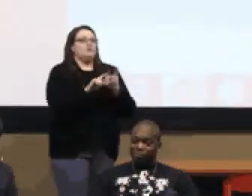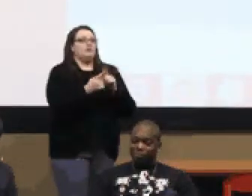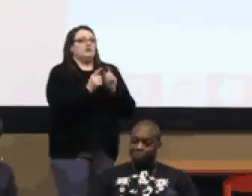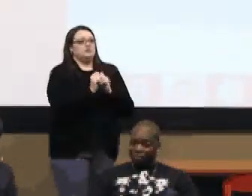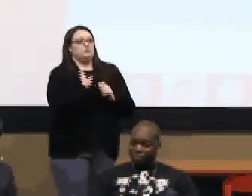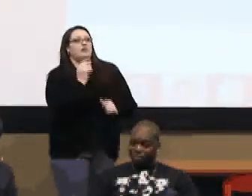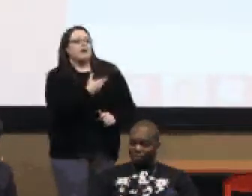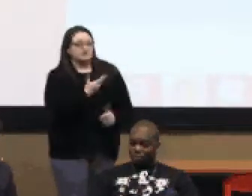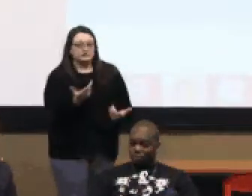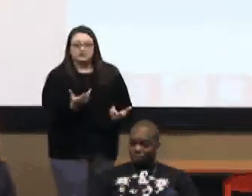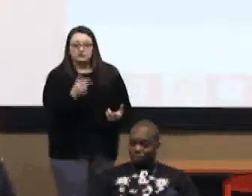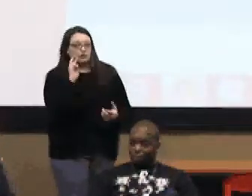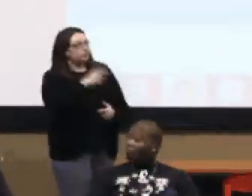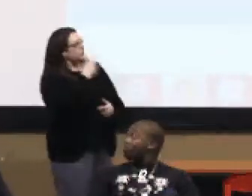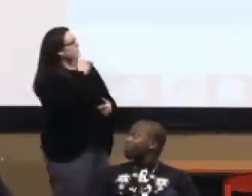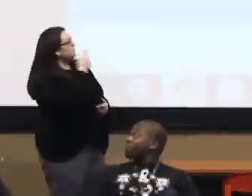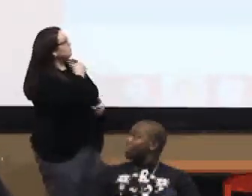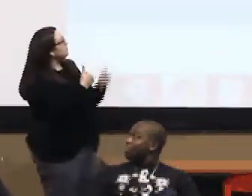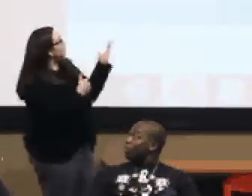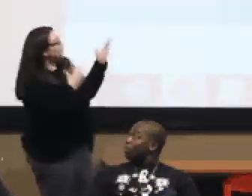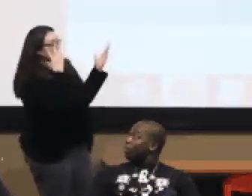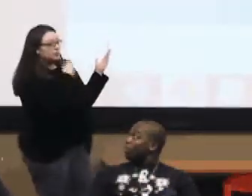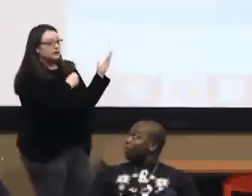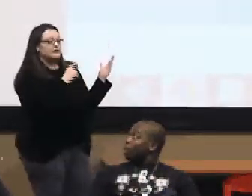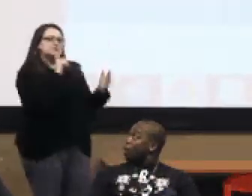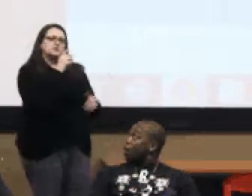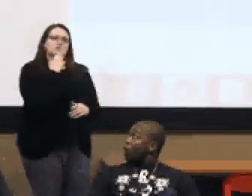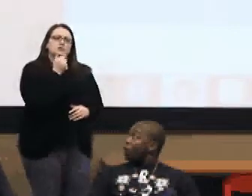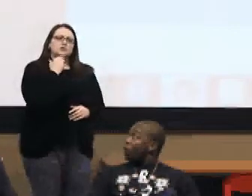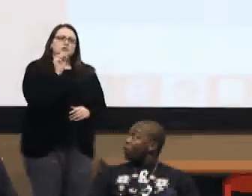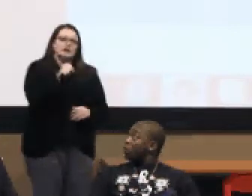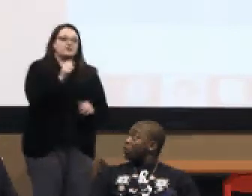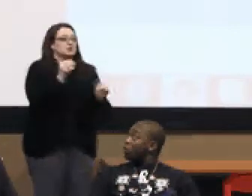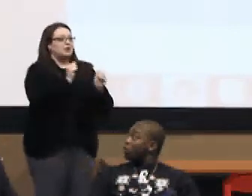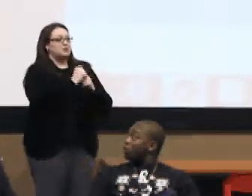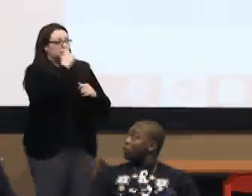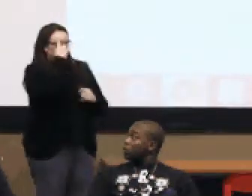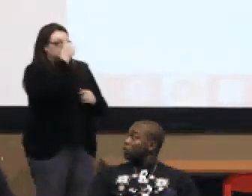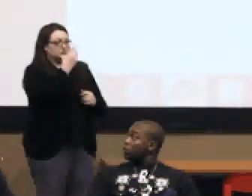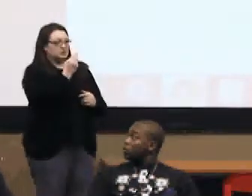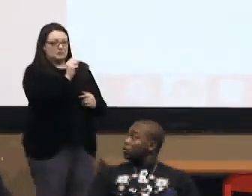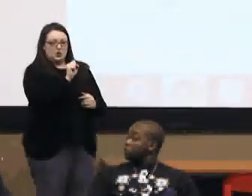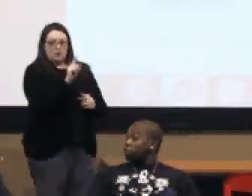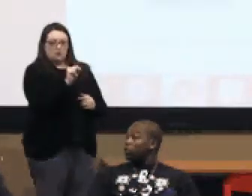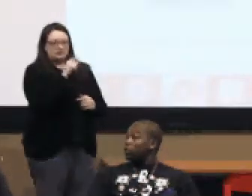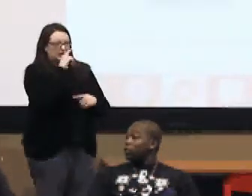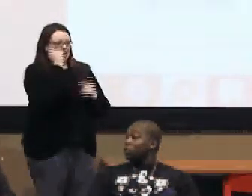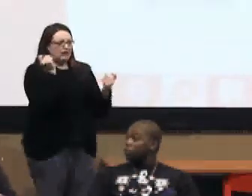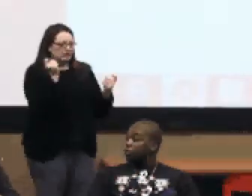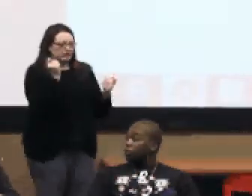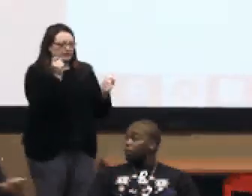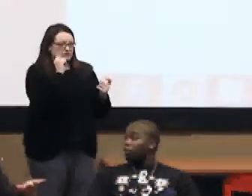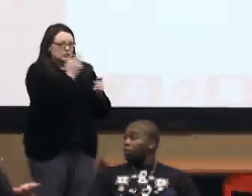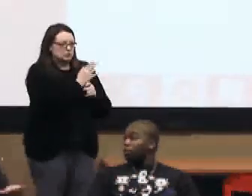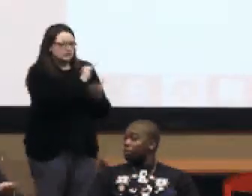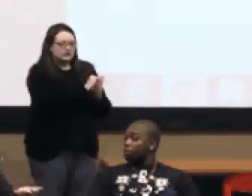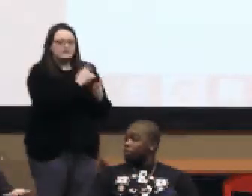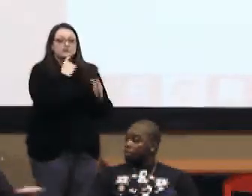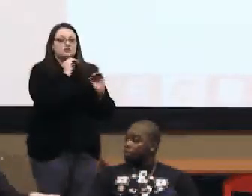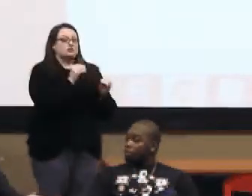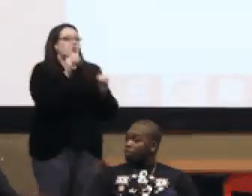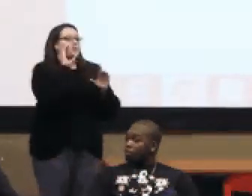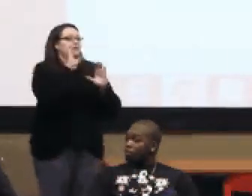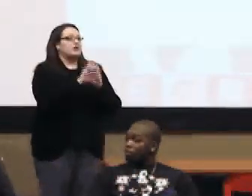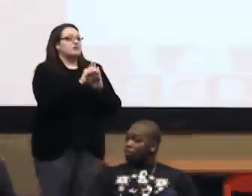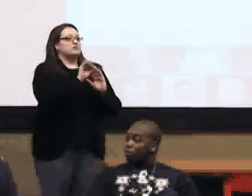so, See, look how cute. isn't that pretty? So cute. Compared to like DreamHost, what's one? We Just say, ugly. Don't even use it. no pictures of